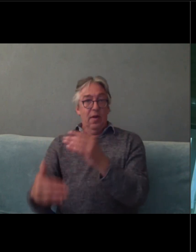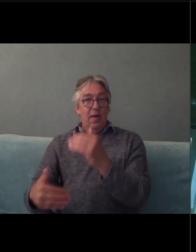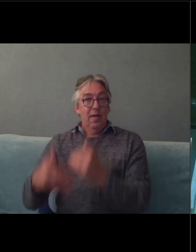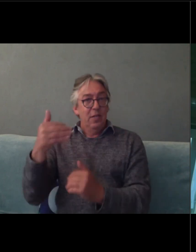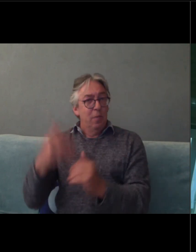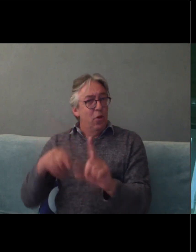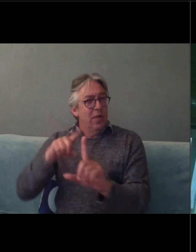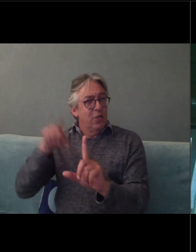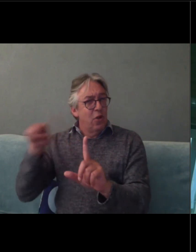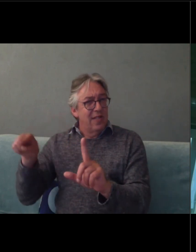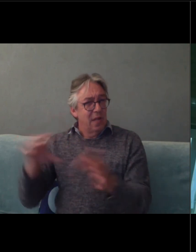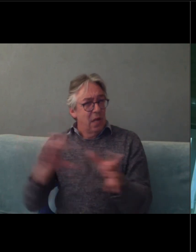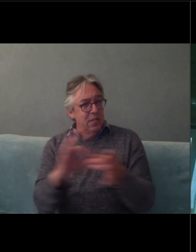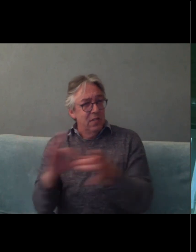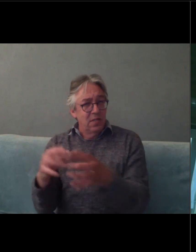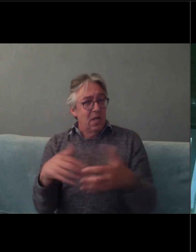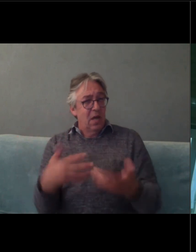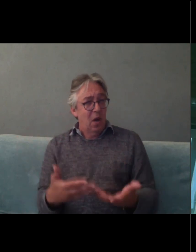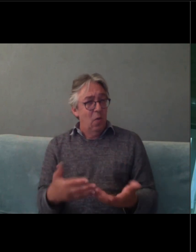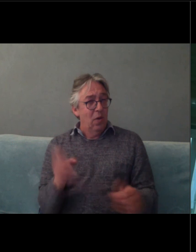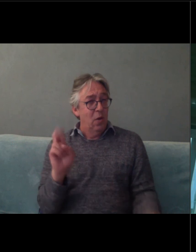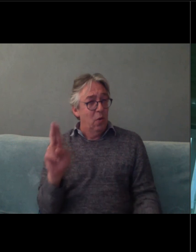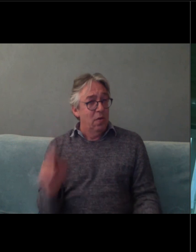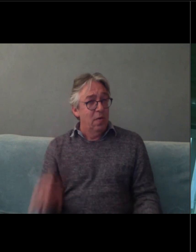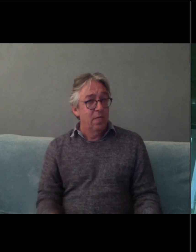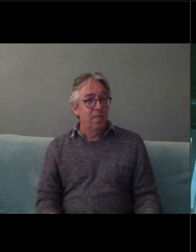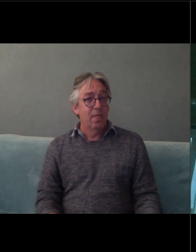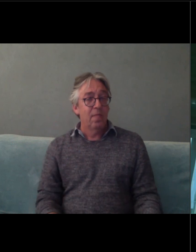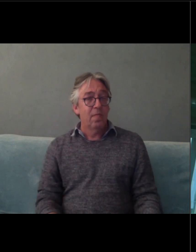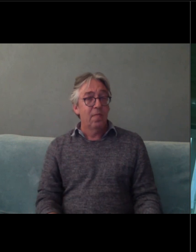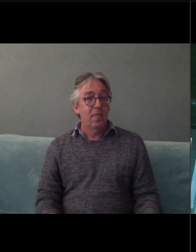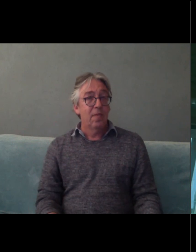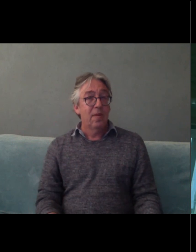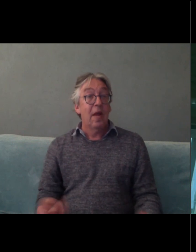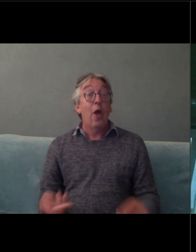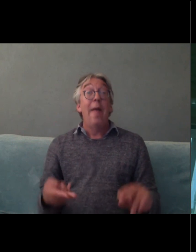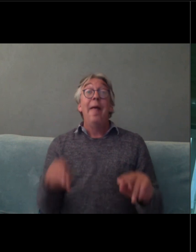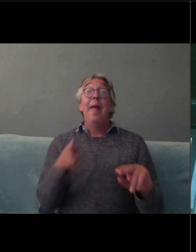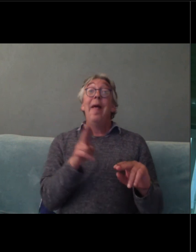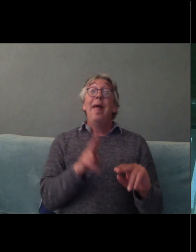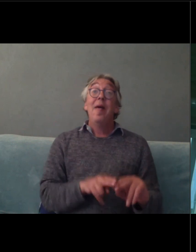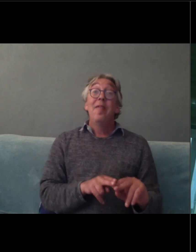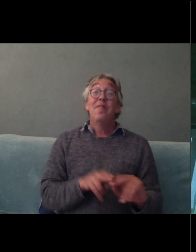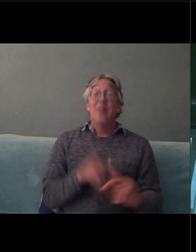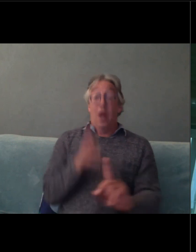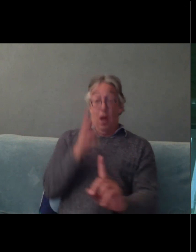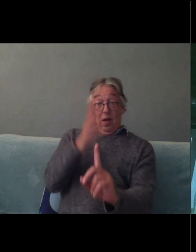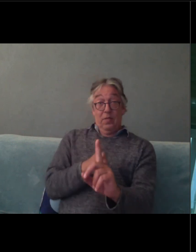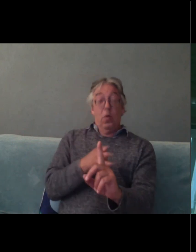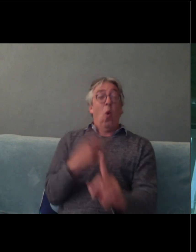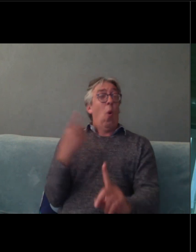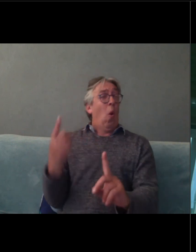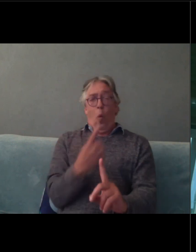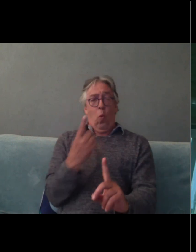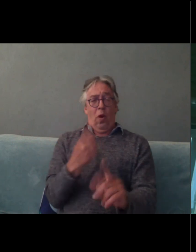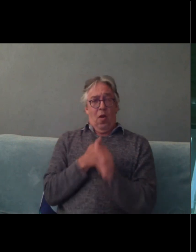countries? And does the medical understanding reduce the number of registered persons with